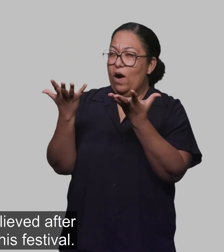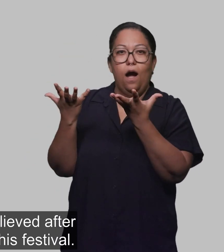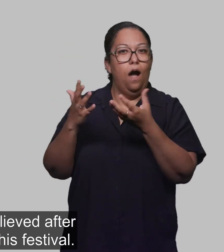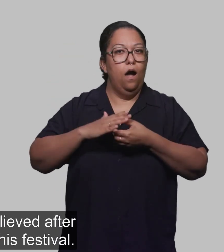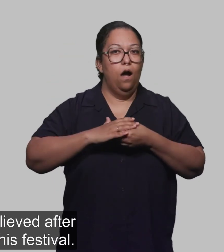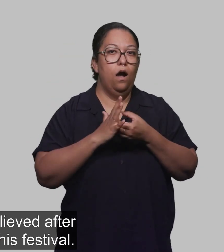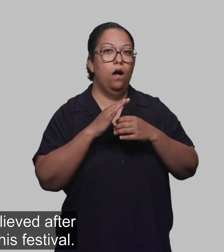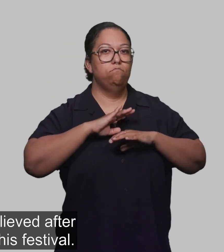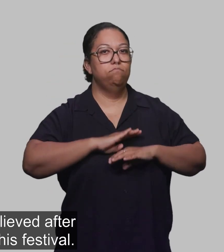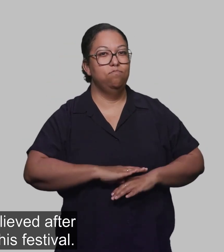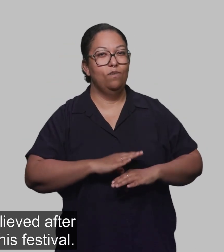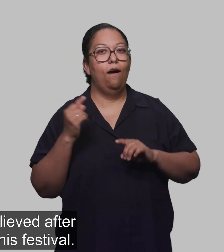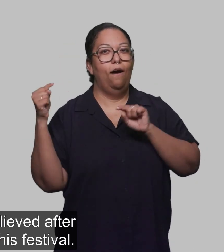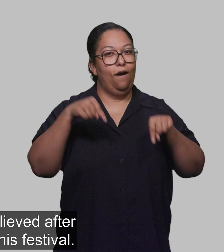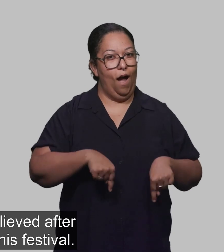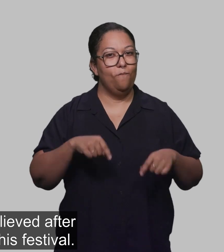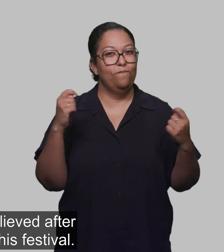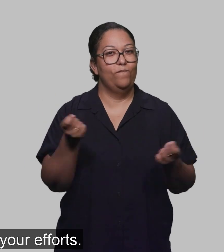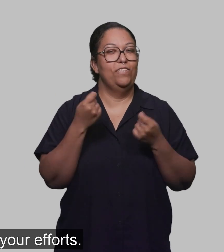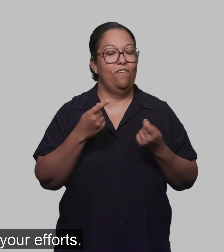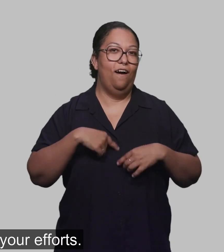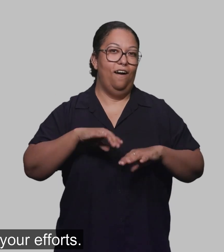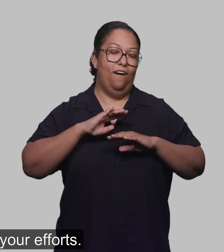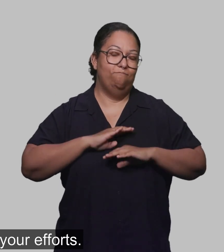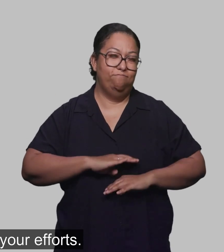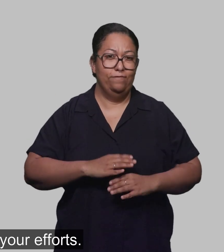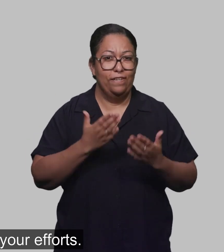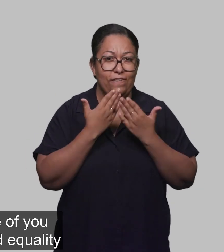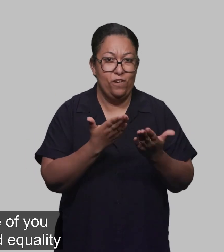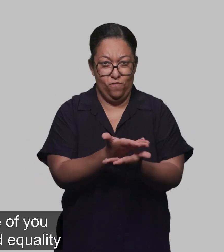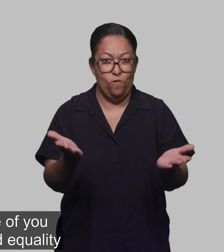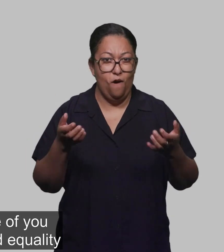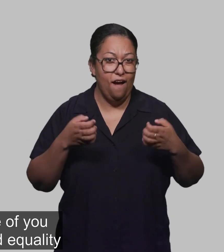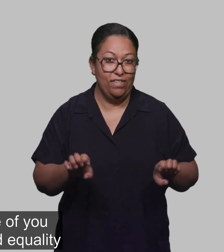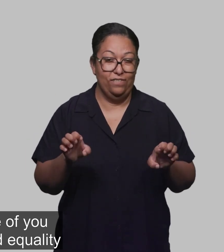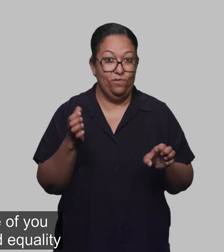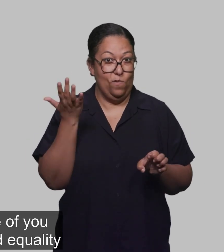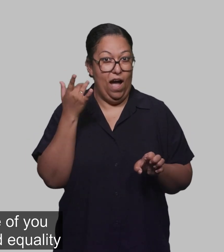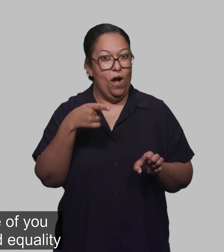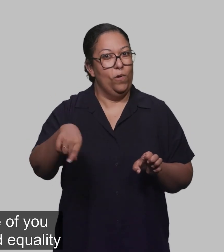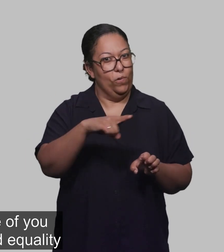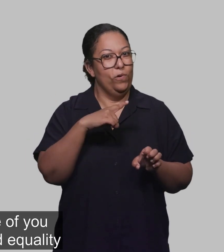relieved after having been at this festival. Thank you for all your efforts. It is because of you